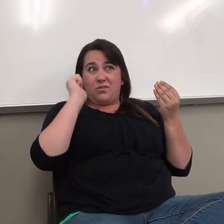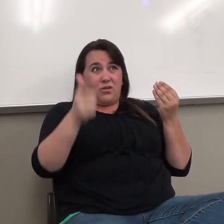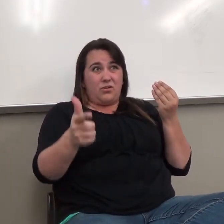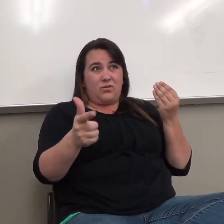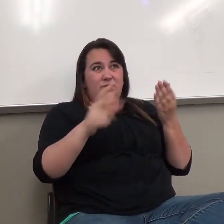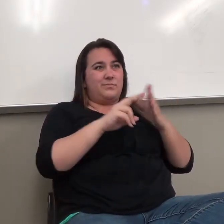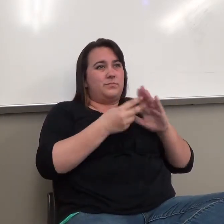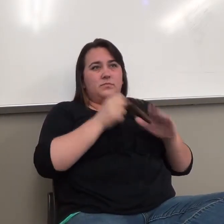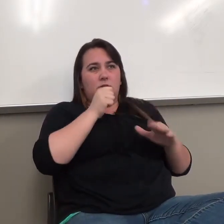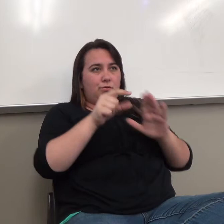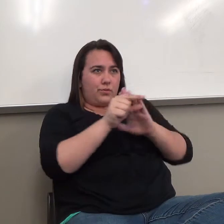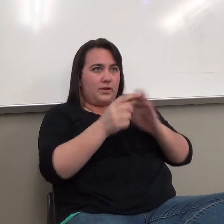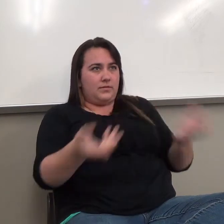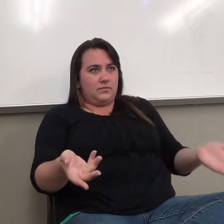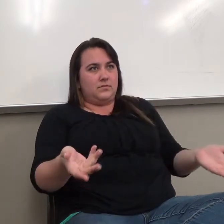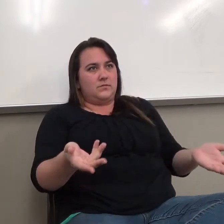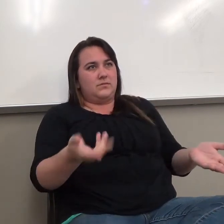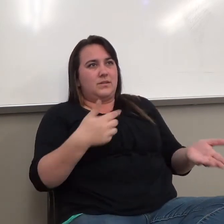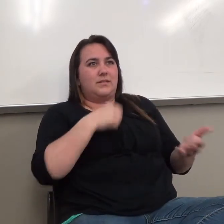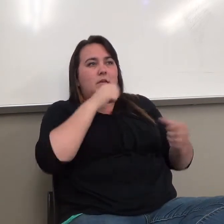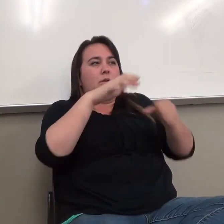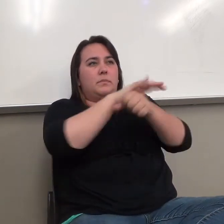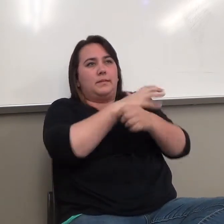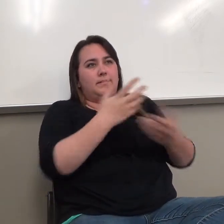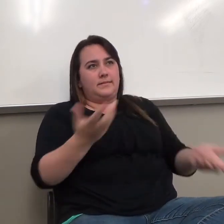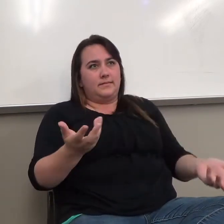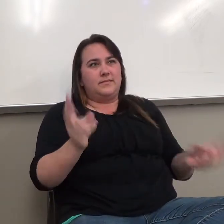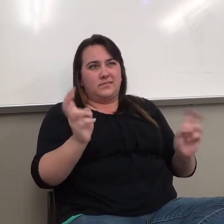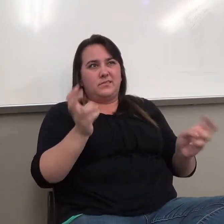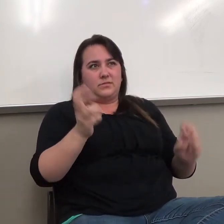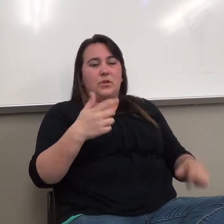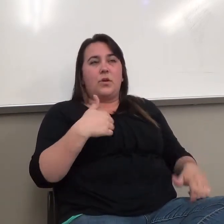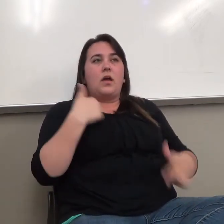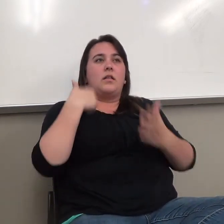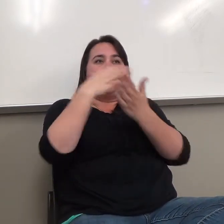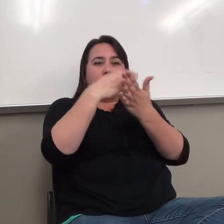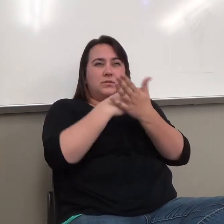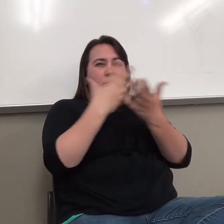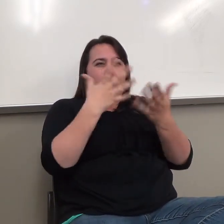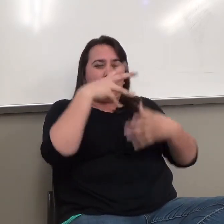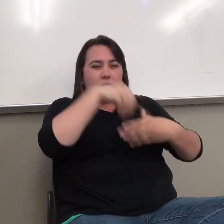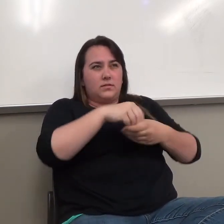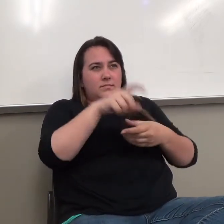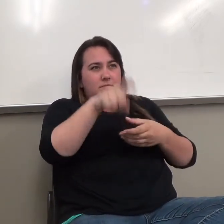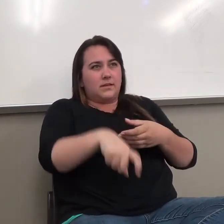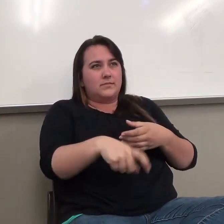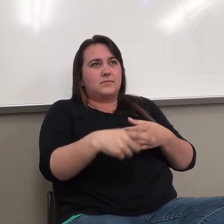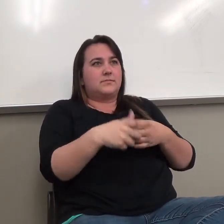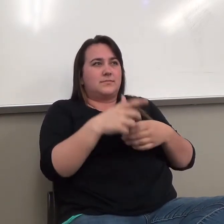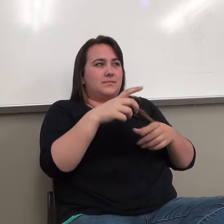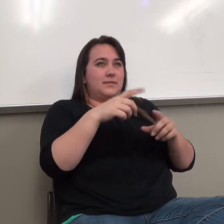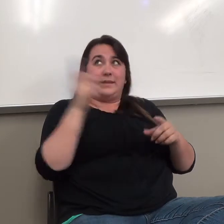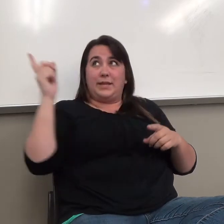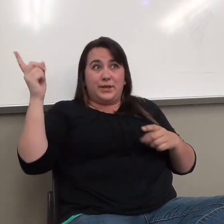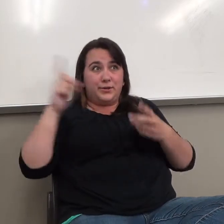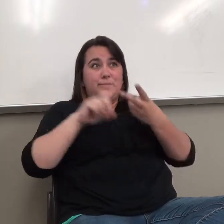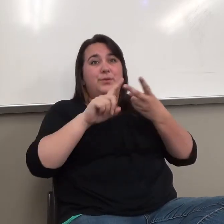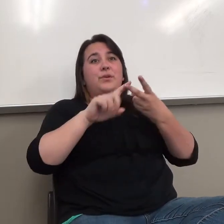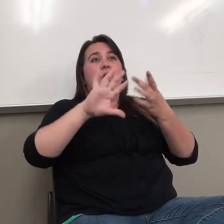assignment sheet, it's on the web, it's on several places that says what you have to attach to get a